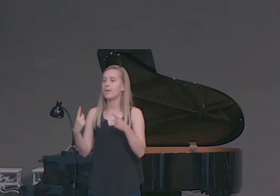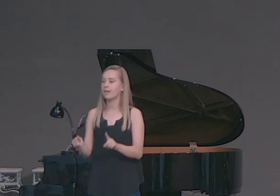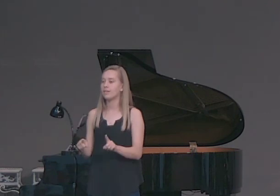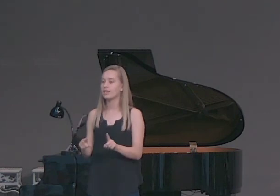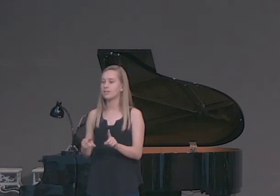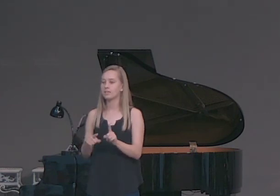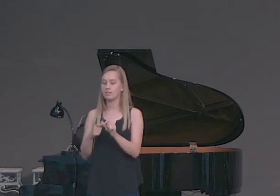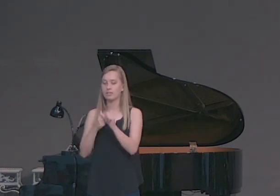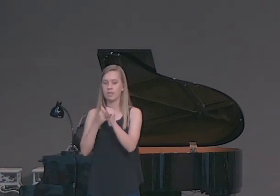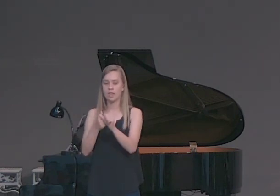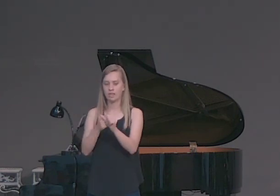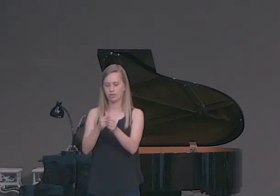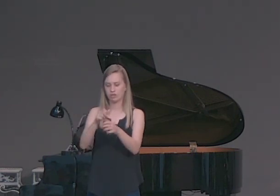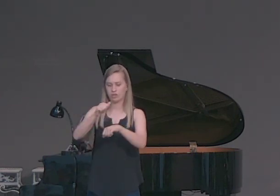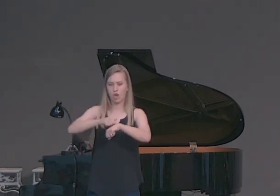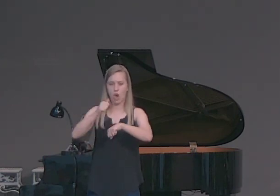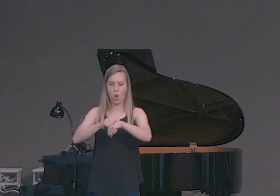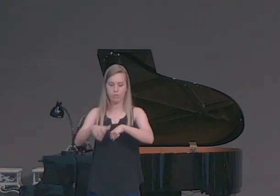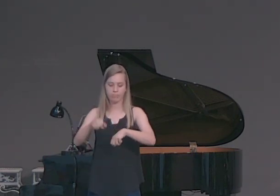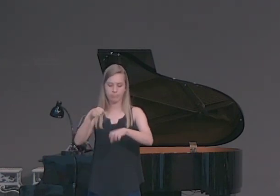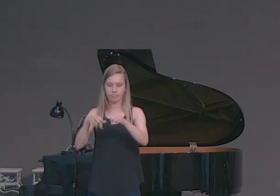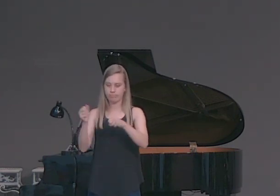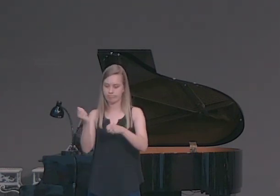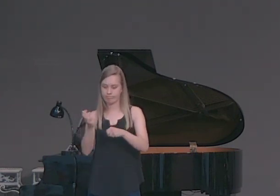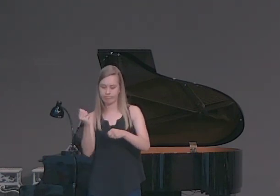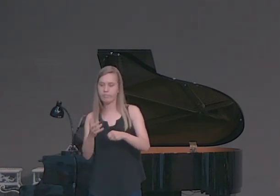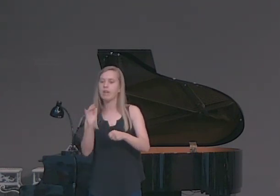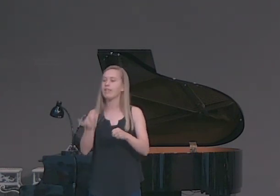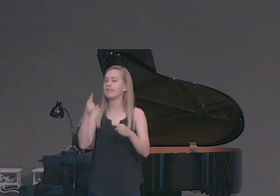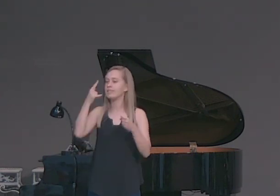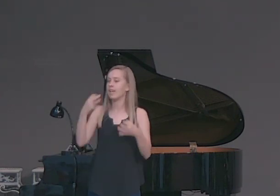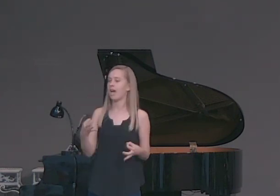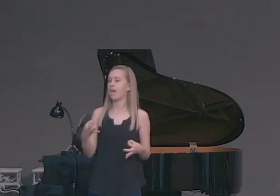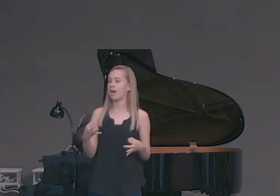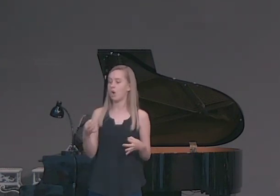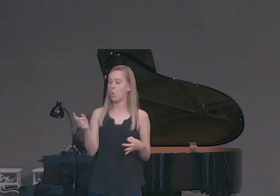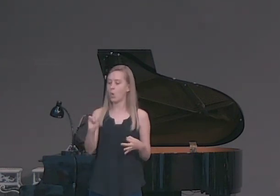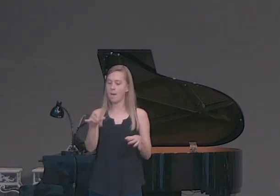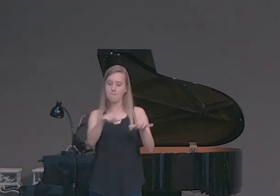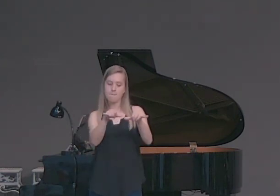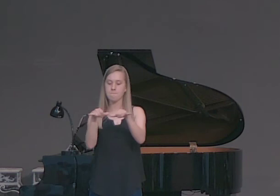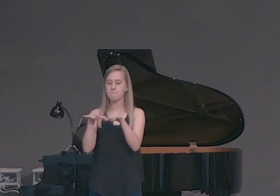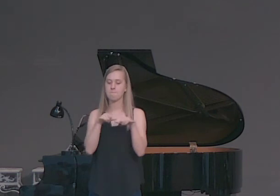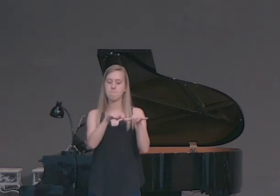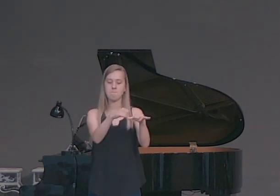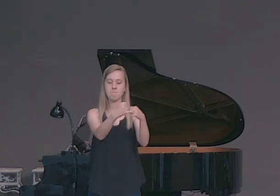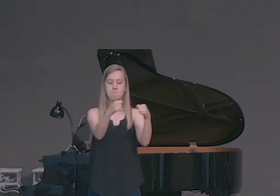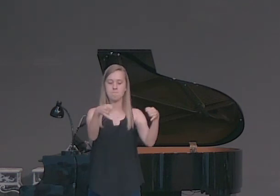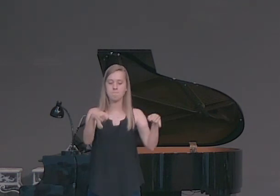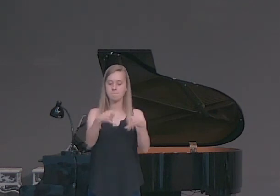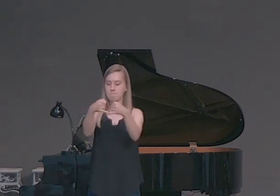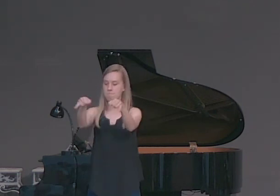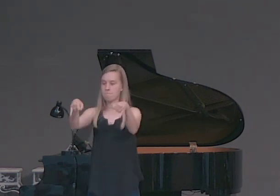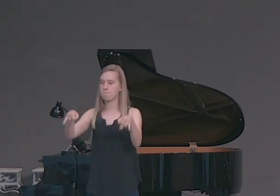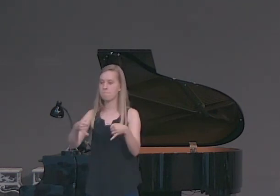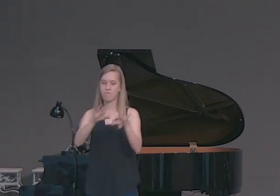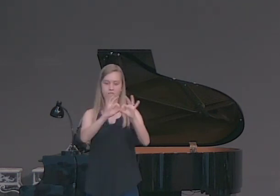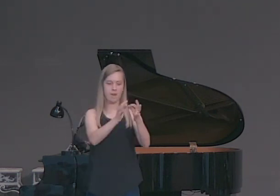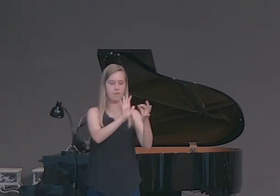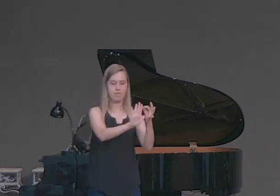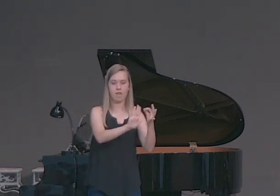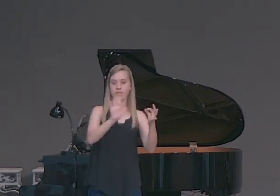the marked stones were drawn, so it determined where the measuring line marking a family's allotment from